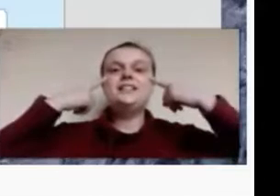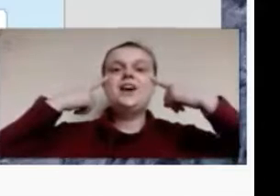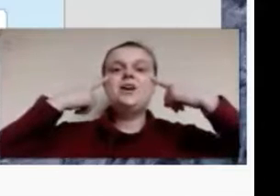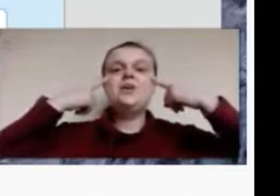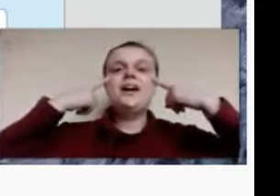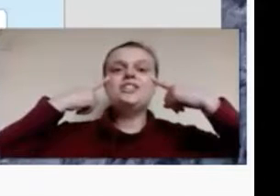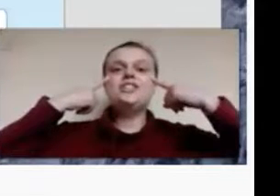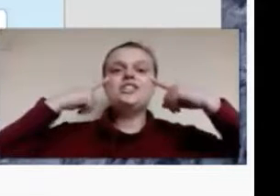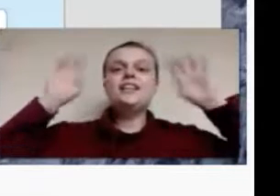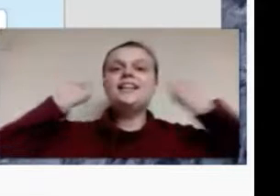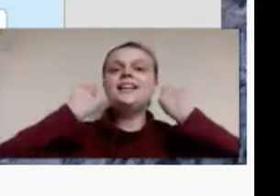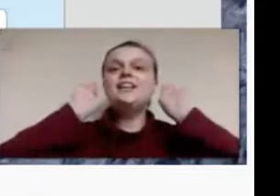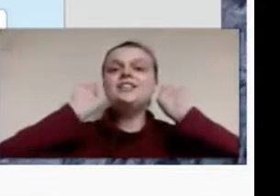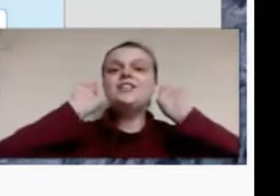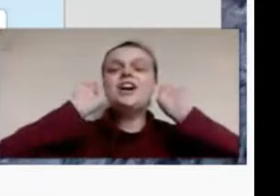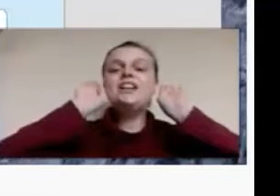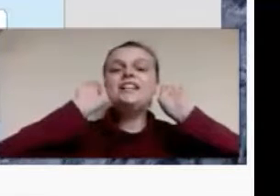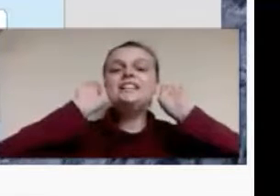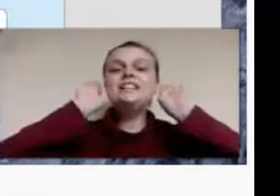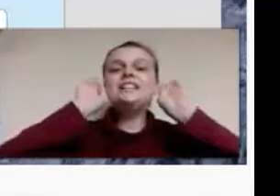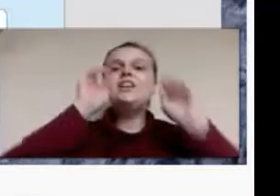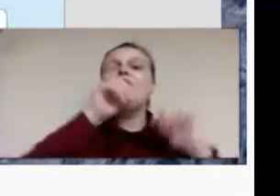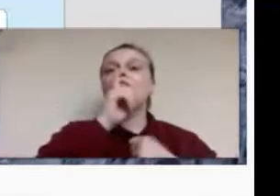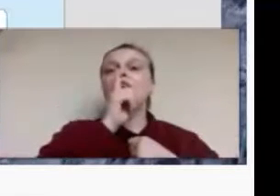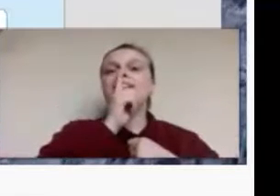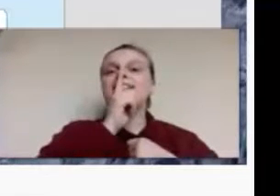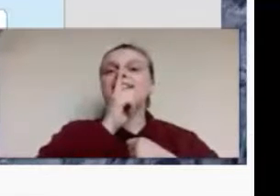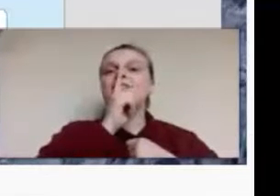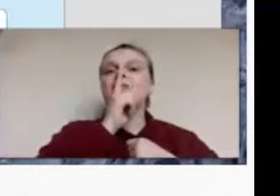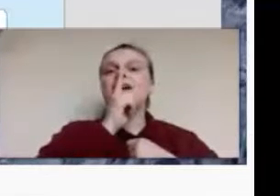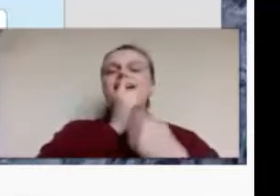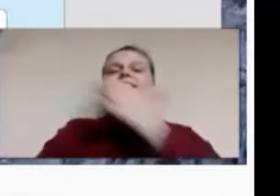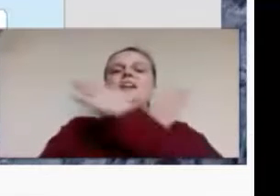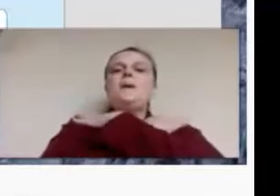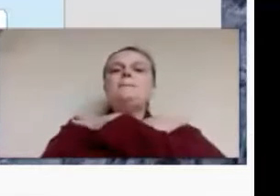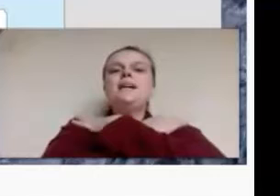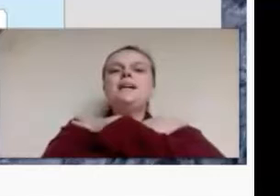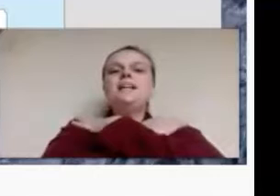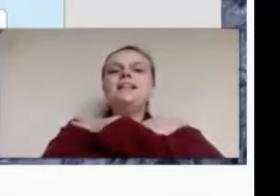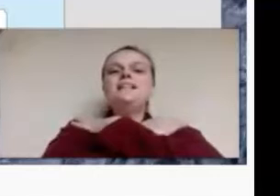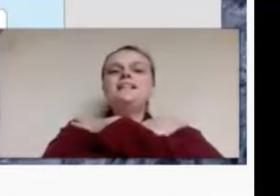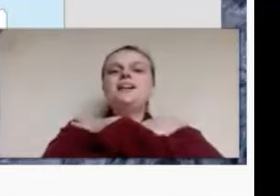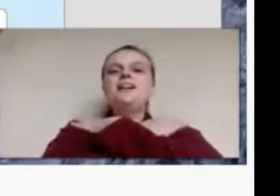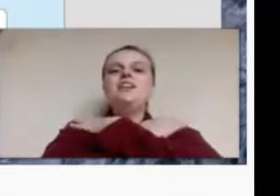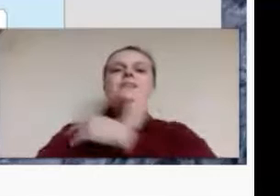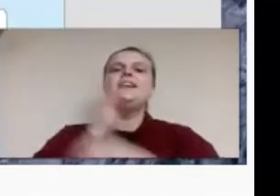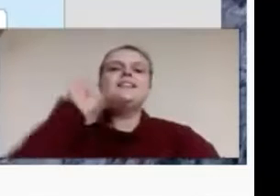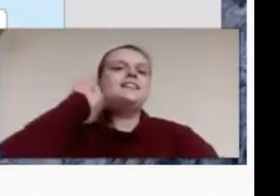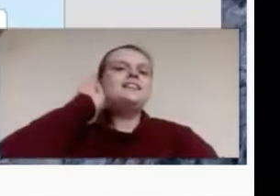Eyes are watching, ears are listening, voices quiet, bodies calm. This